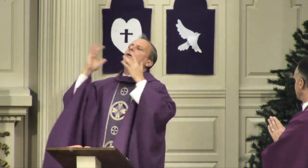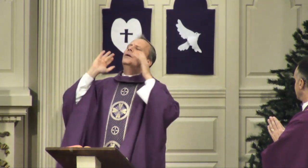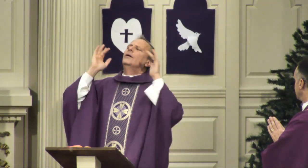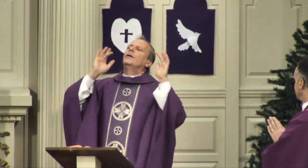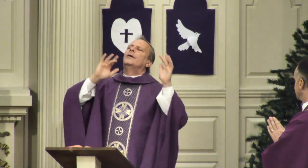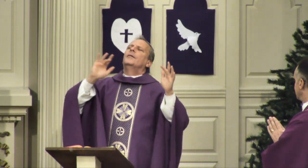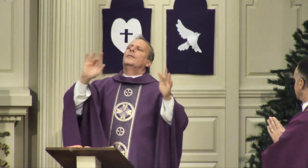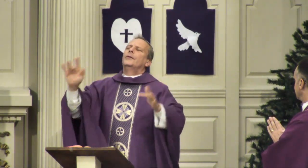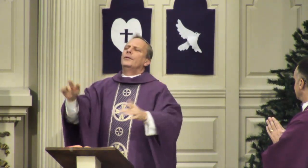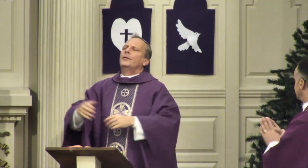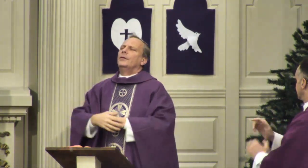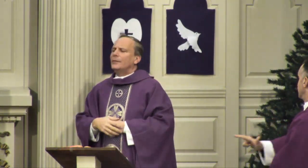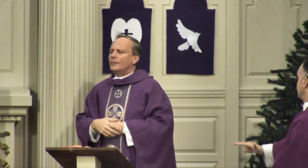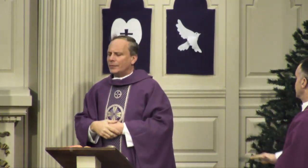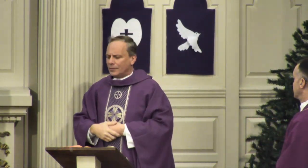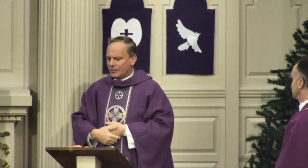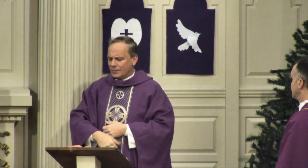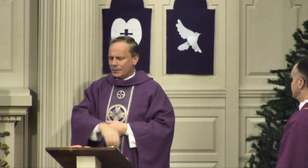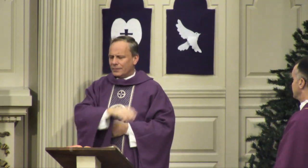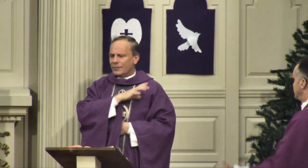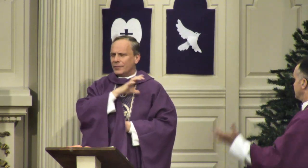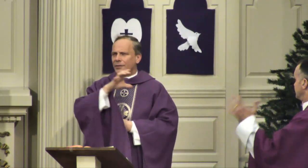Lord, have mercy.